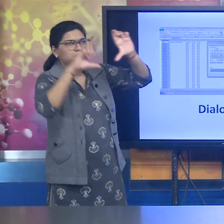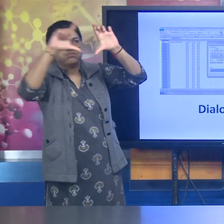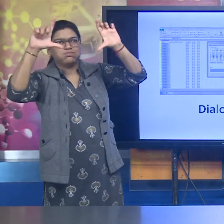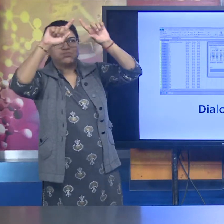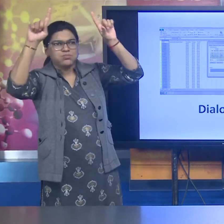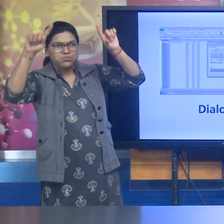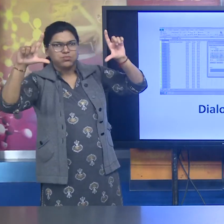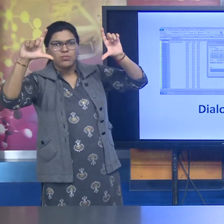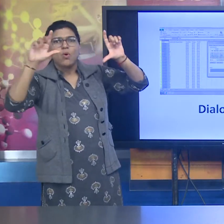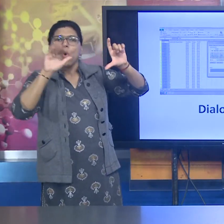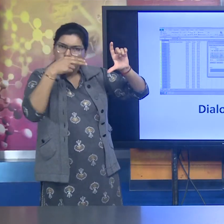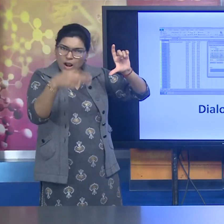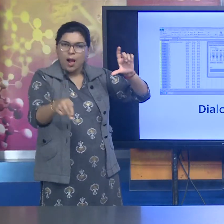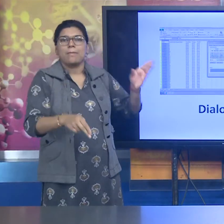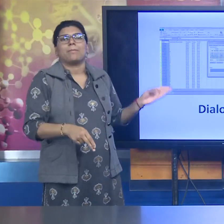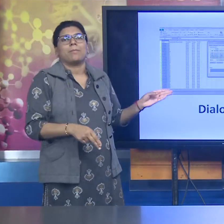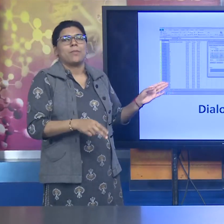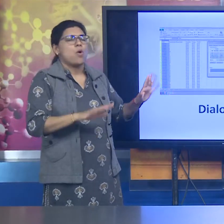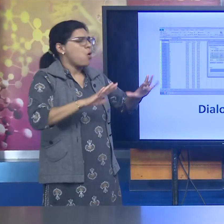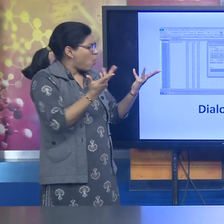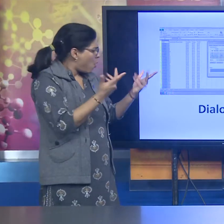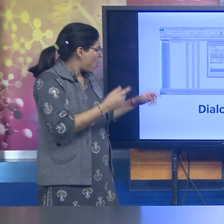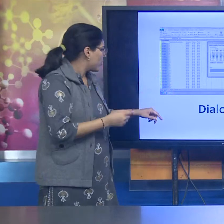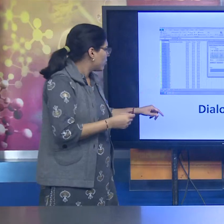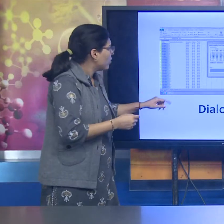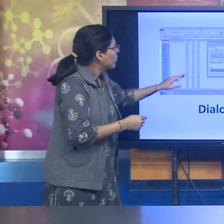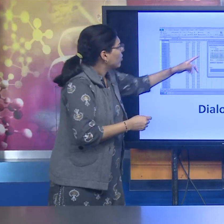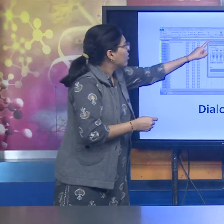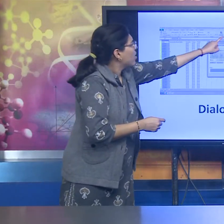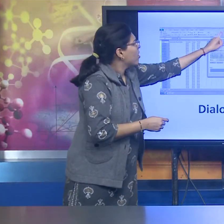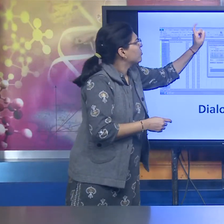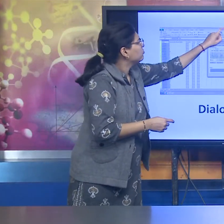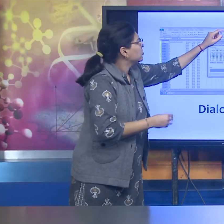which has all the